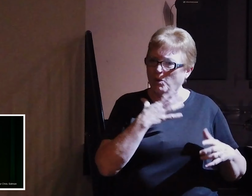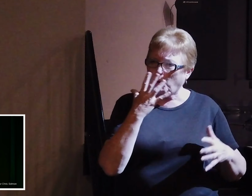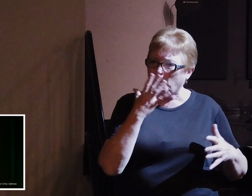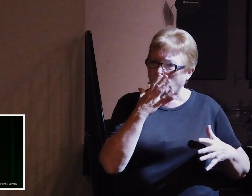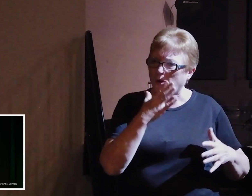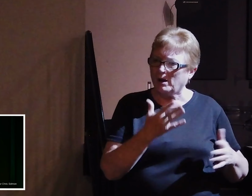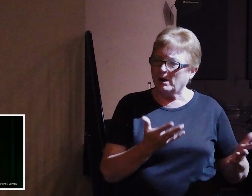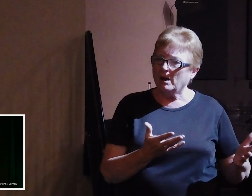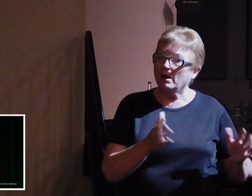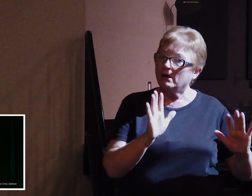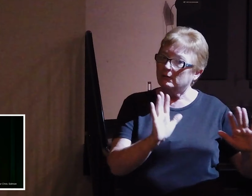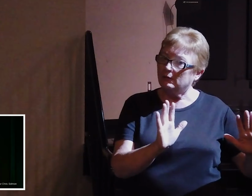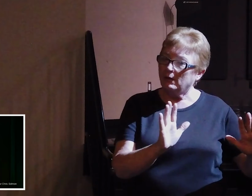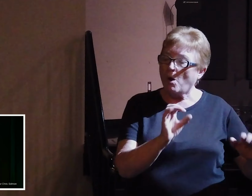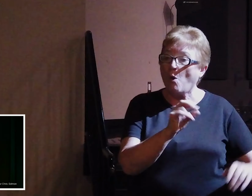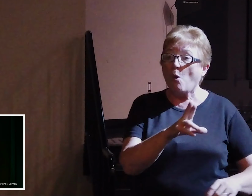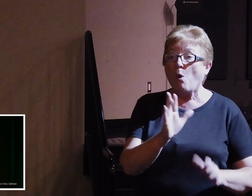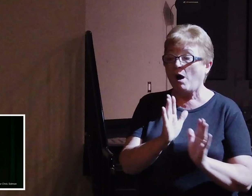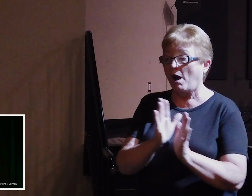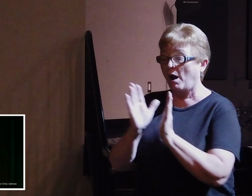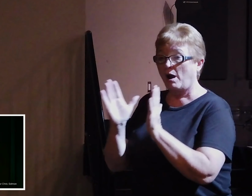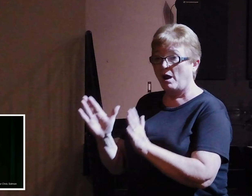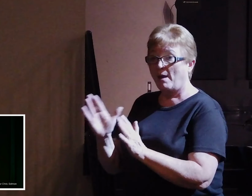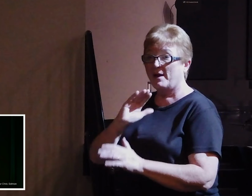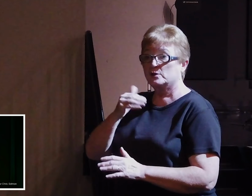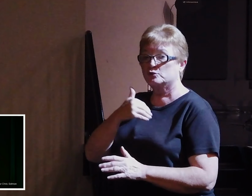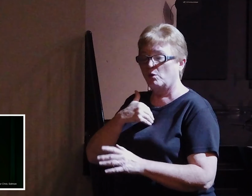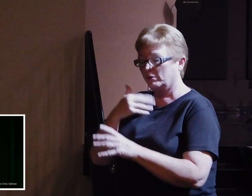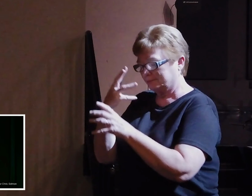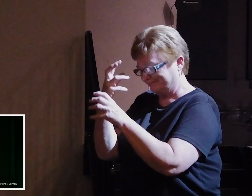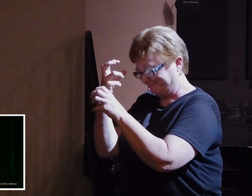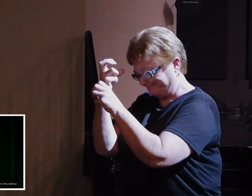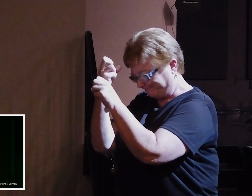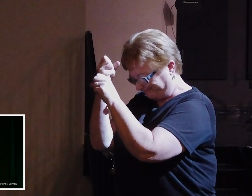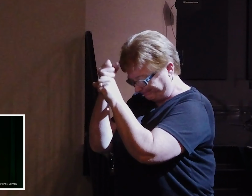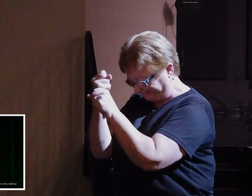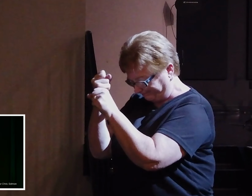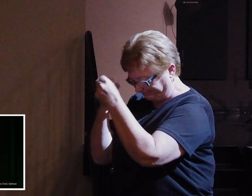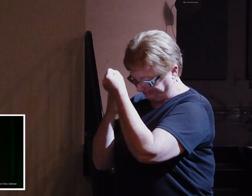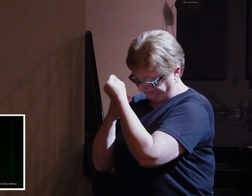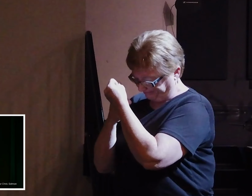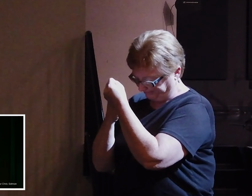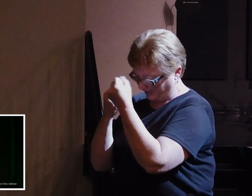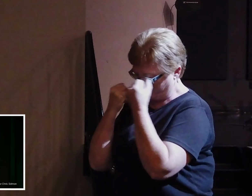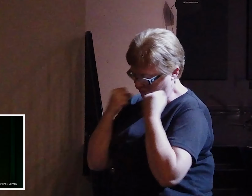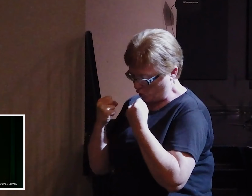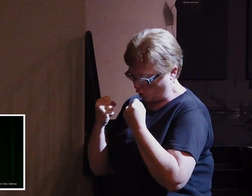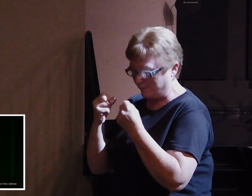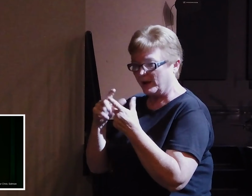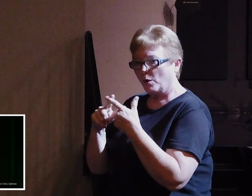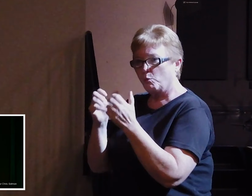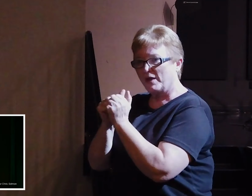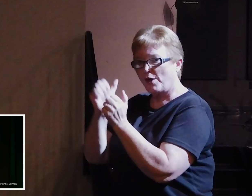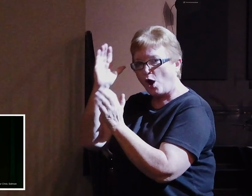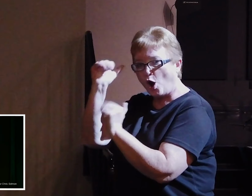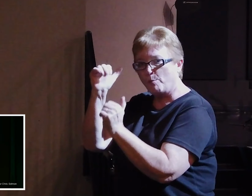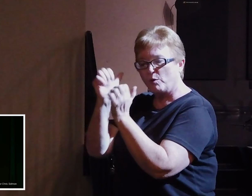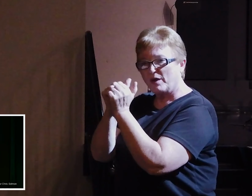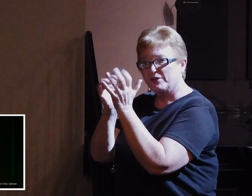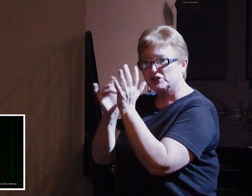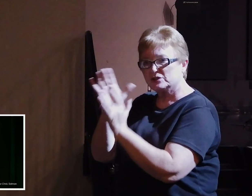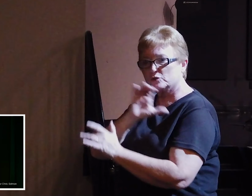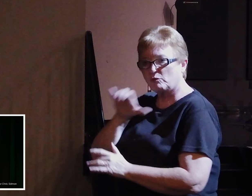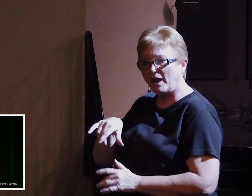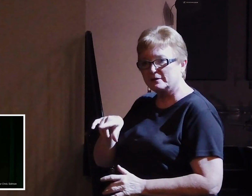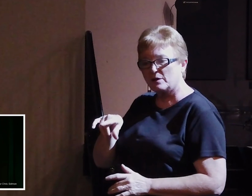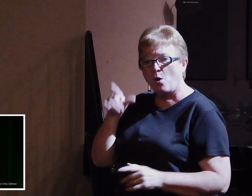your soul entrusted securely, firm in the hope that we have in Christ Jesus? Where's your soul